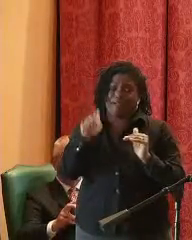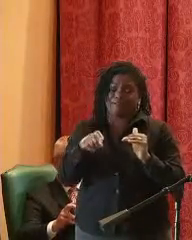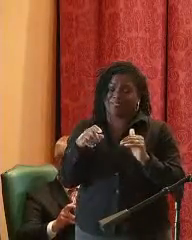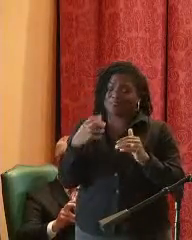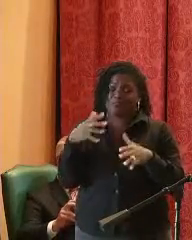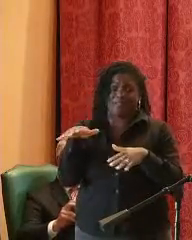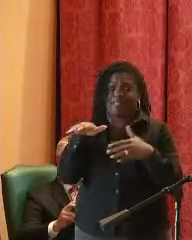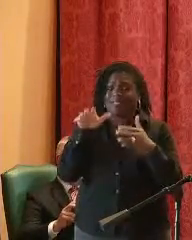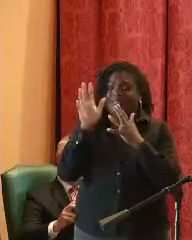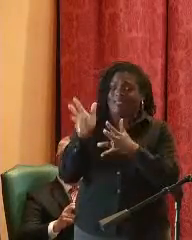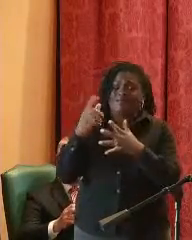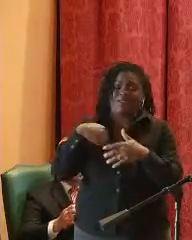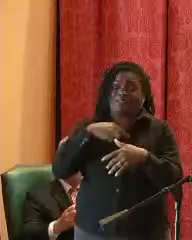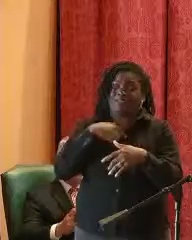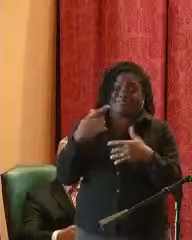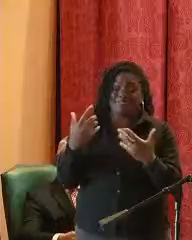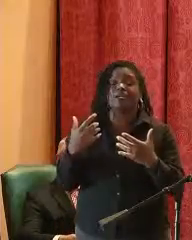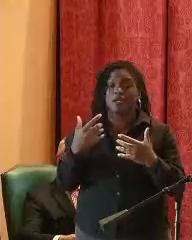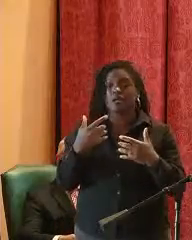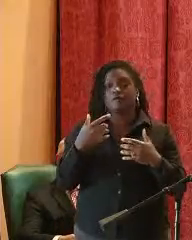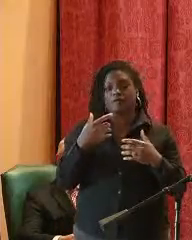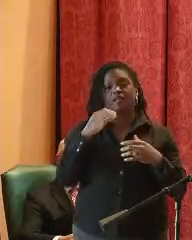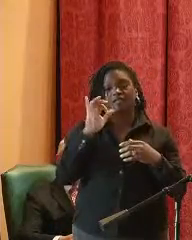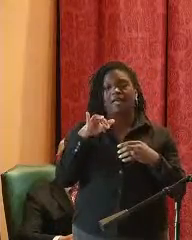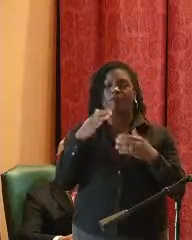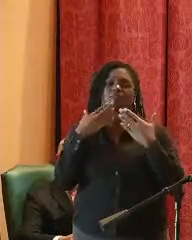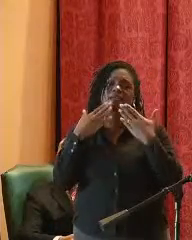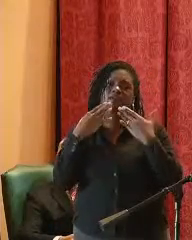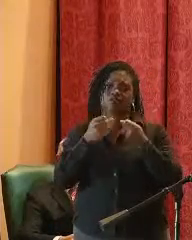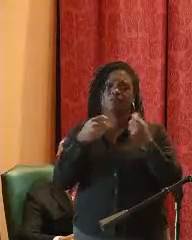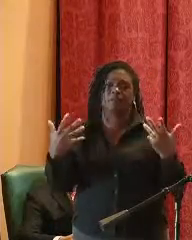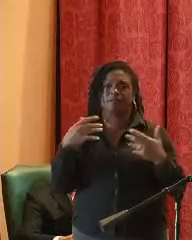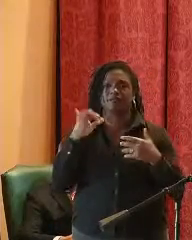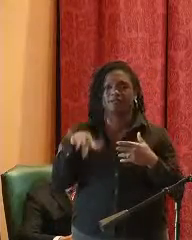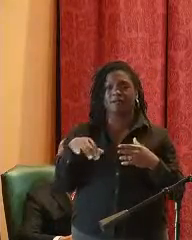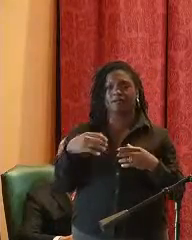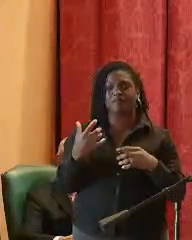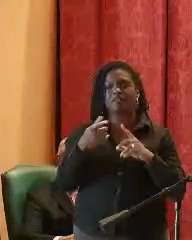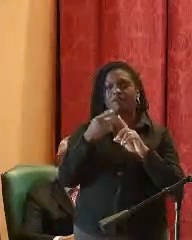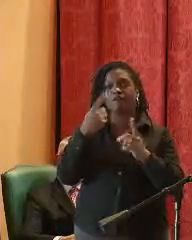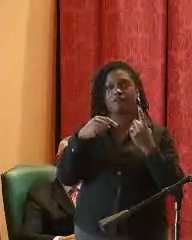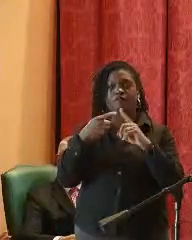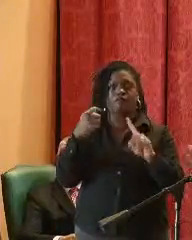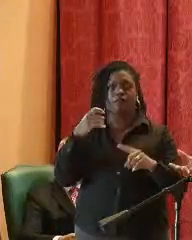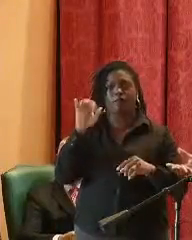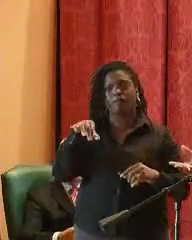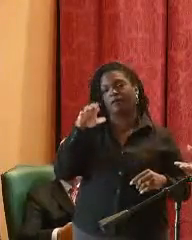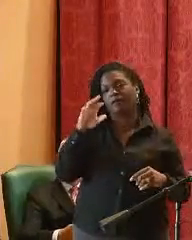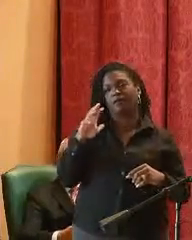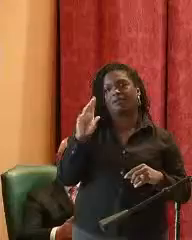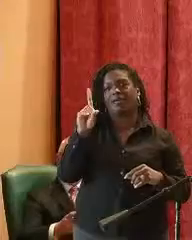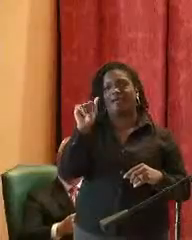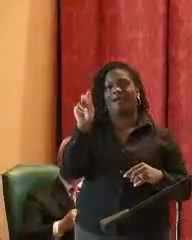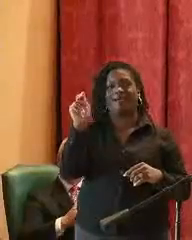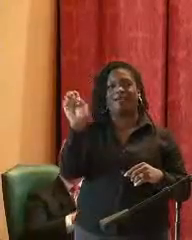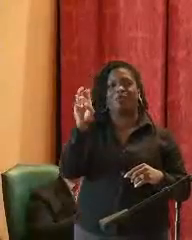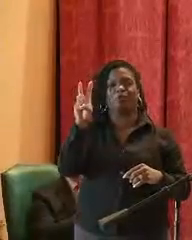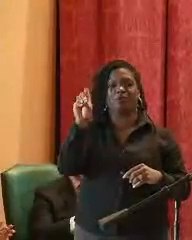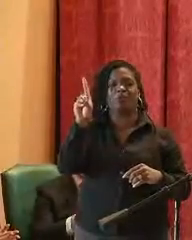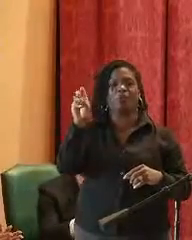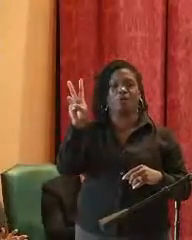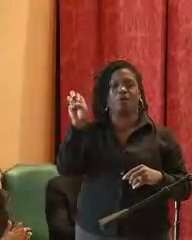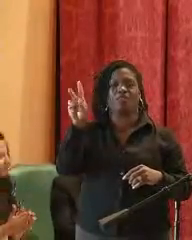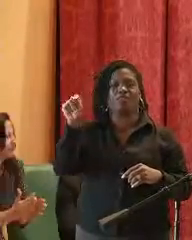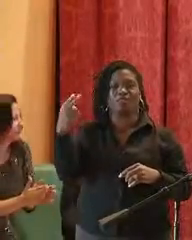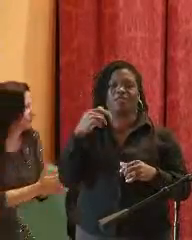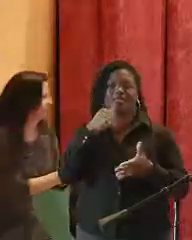Rodrigo in. This comes from the mother of the recipient, Miss Diane Woodward. Rodrigo in.